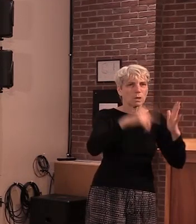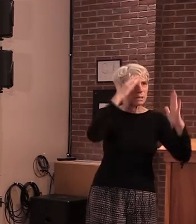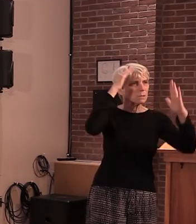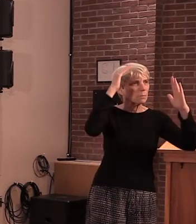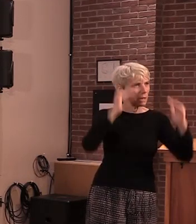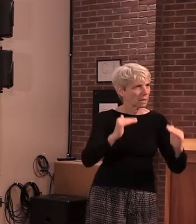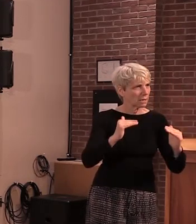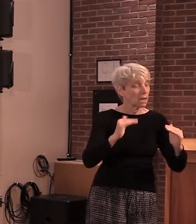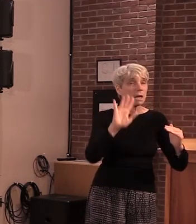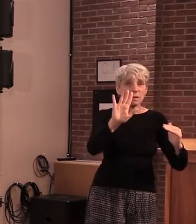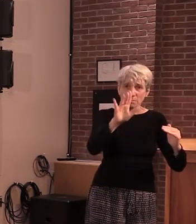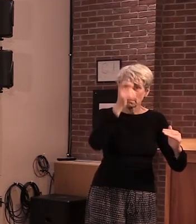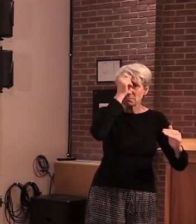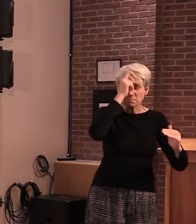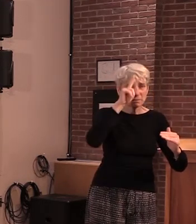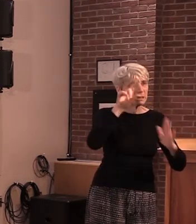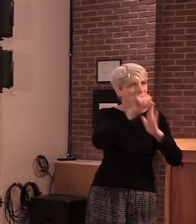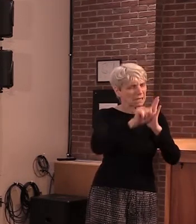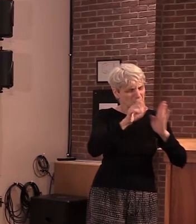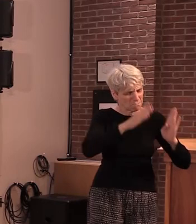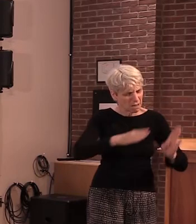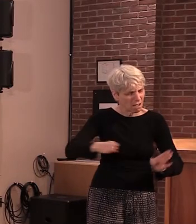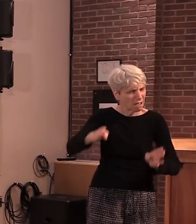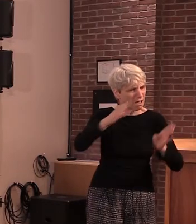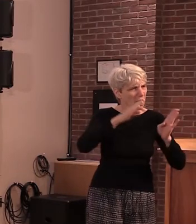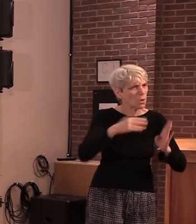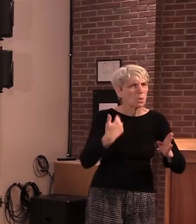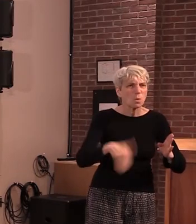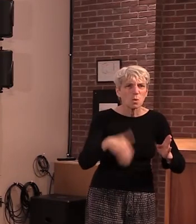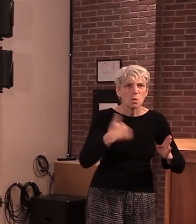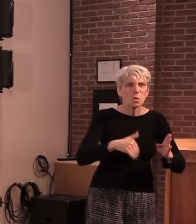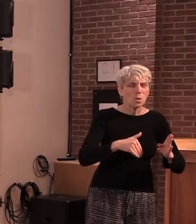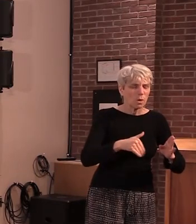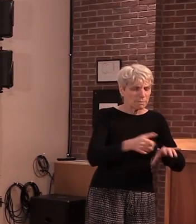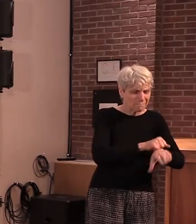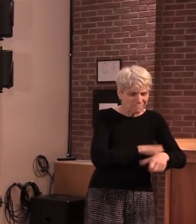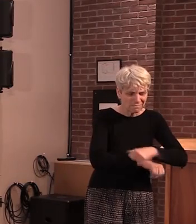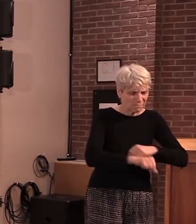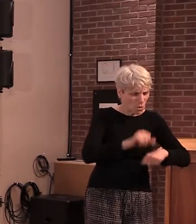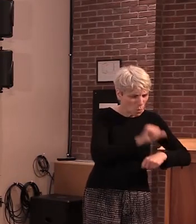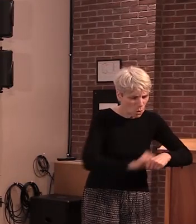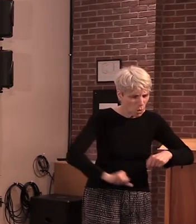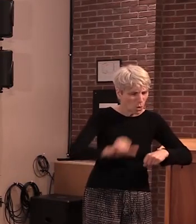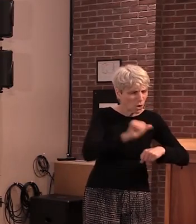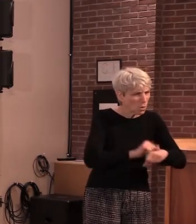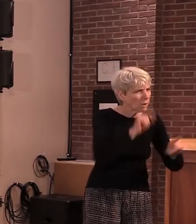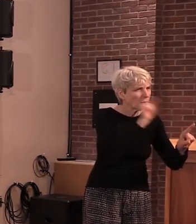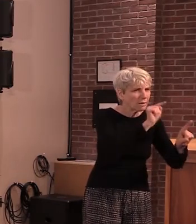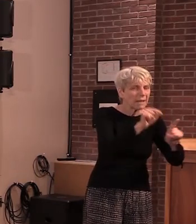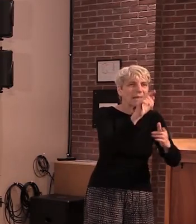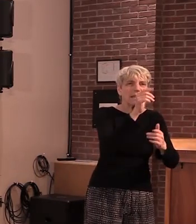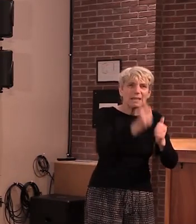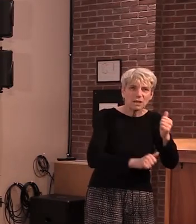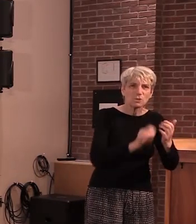remain despite our planning at the state level and the hard work of implementation that is now occurring around the state in each school